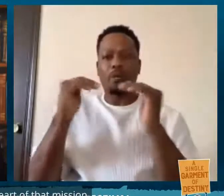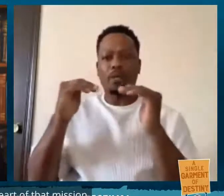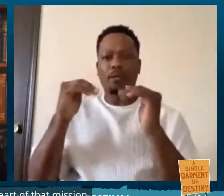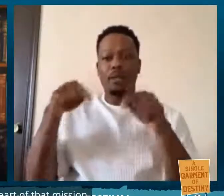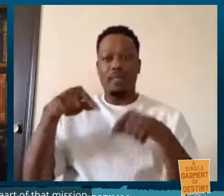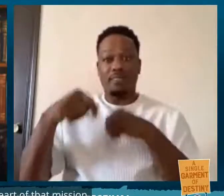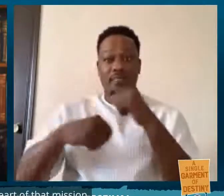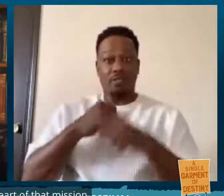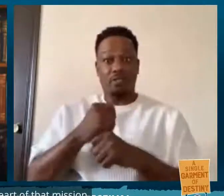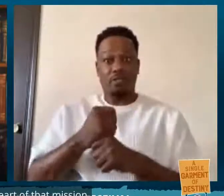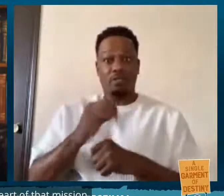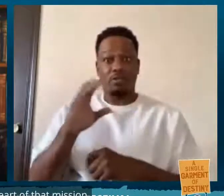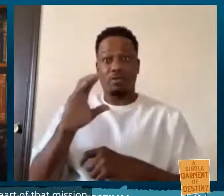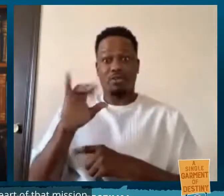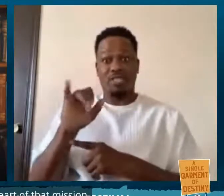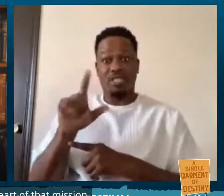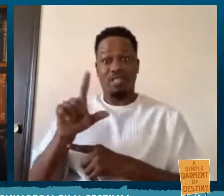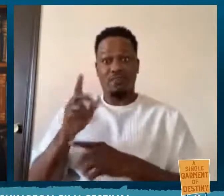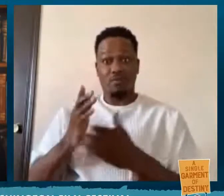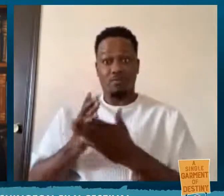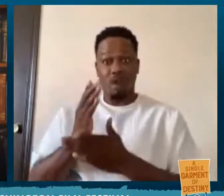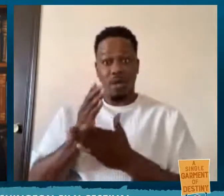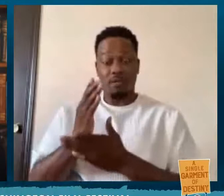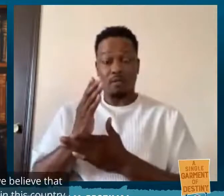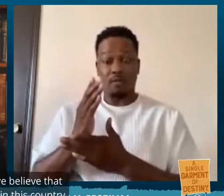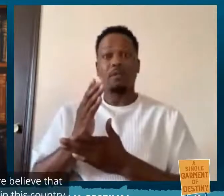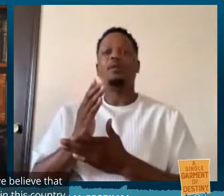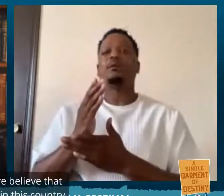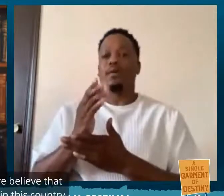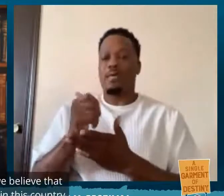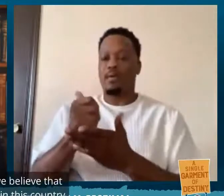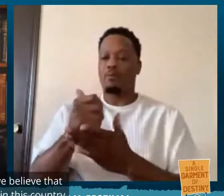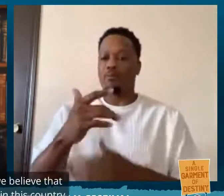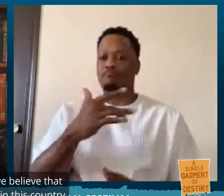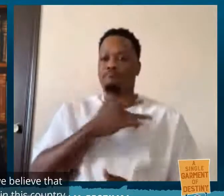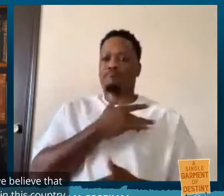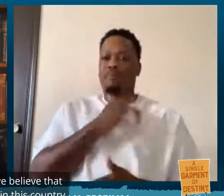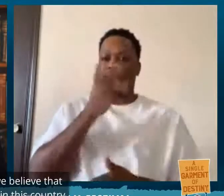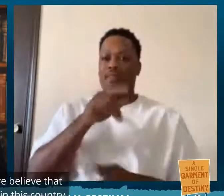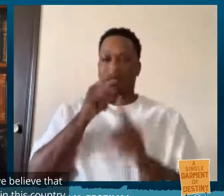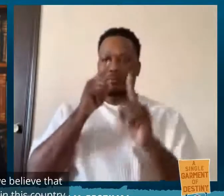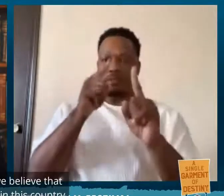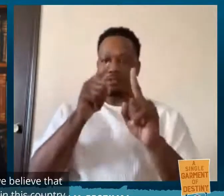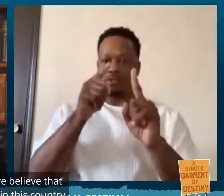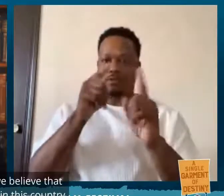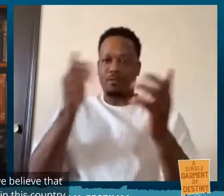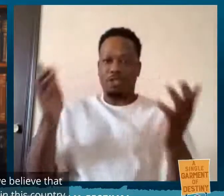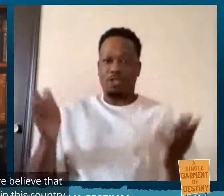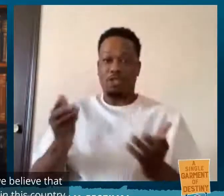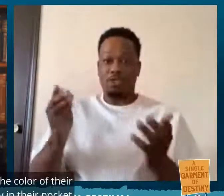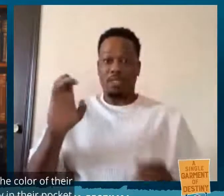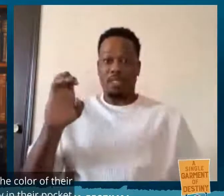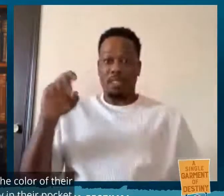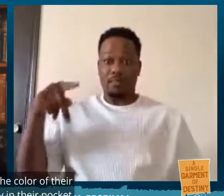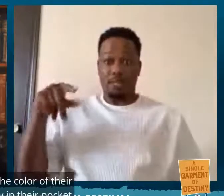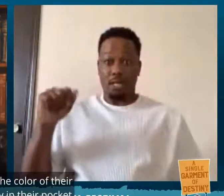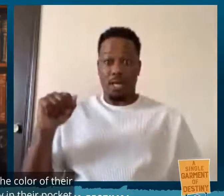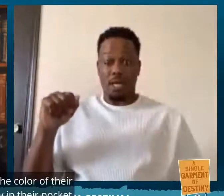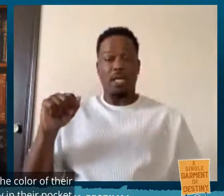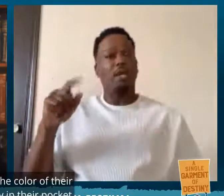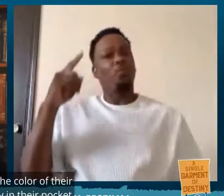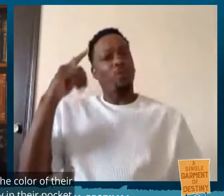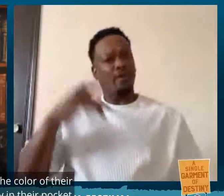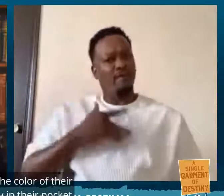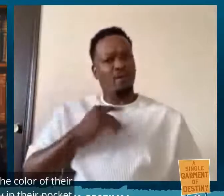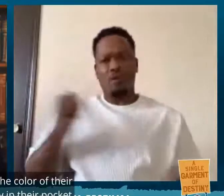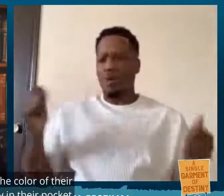Justice, strikes at the heart of that mission. At EPA, we believe that all people in this country, no matter the color